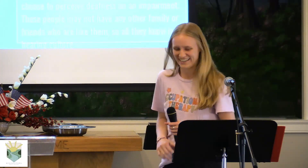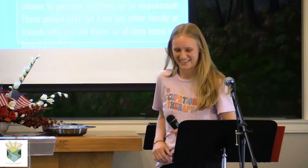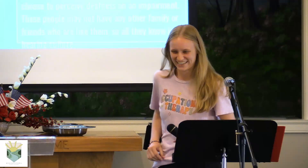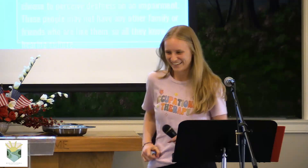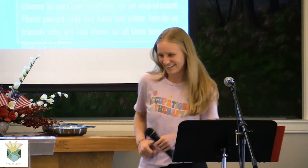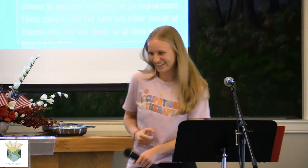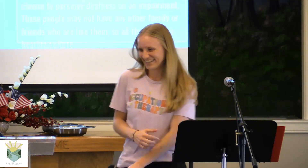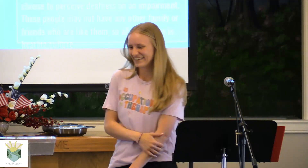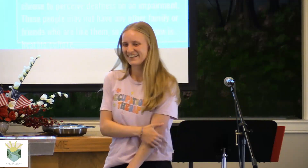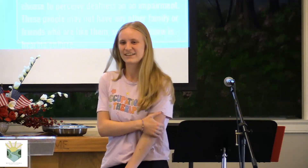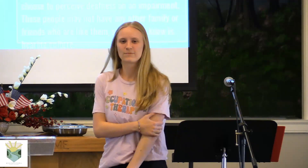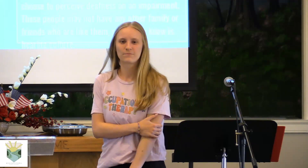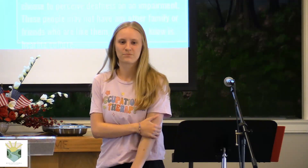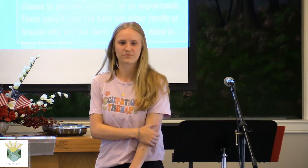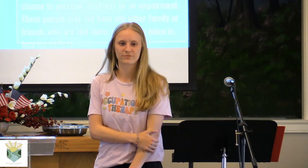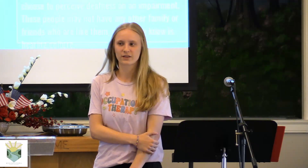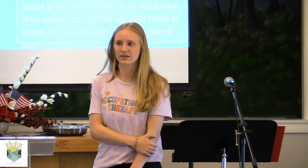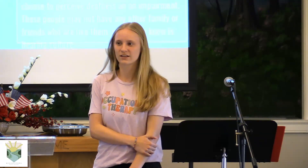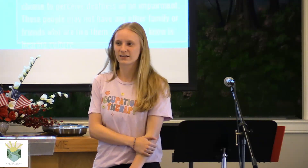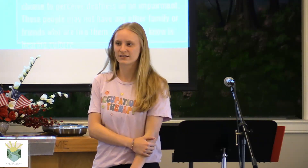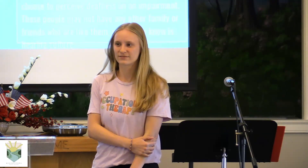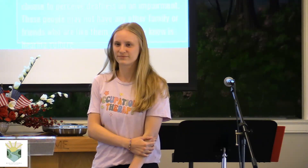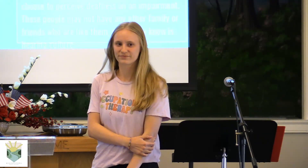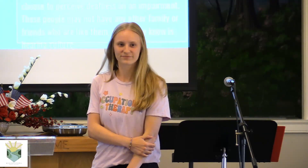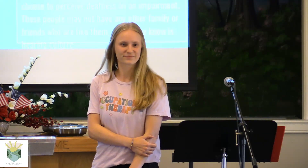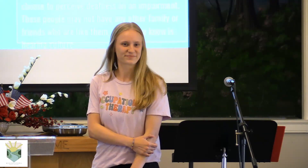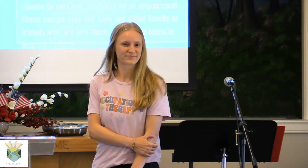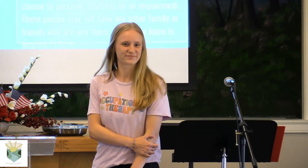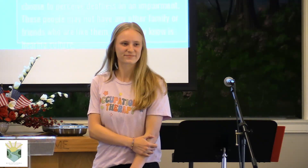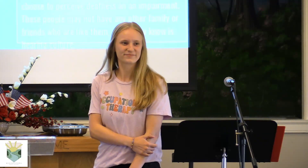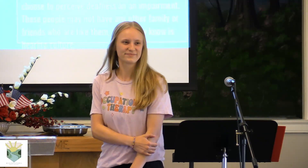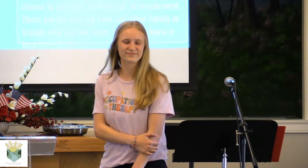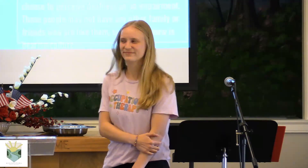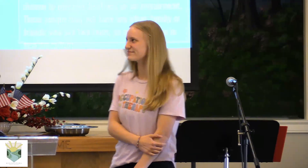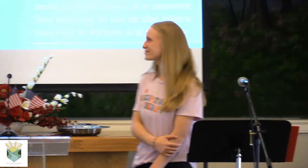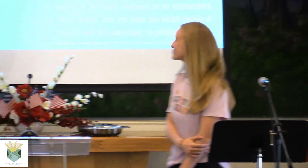questions? Yeah. Okay, I'm gonna keep going.